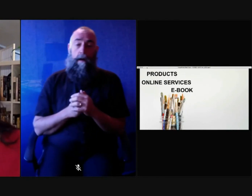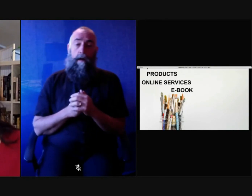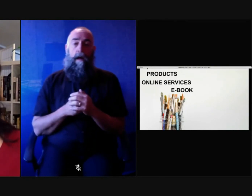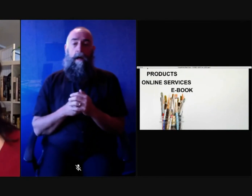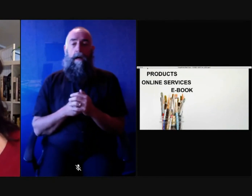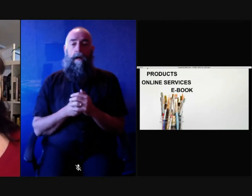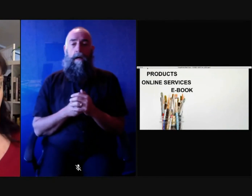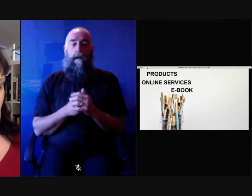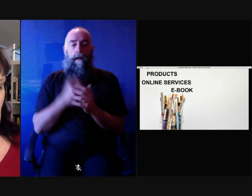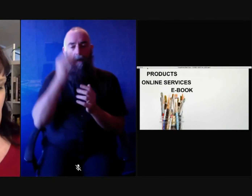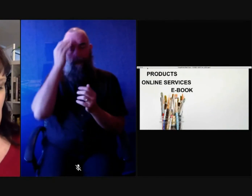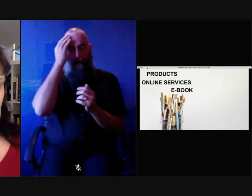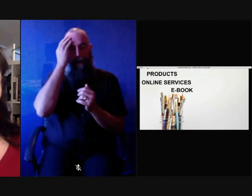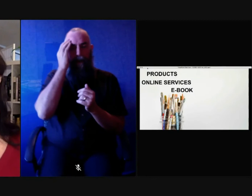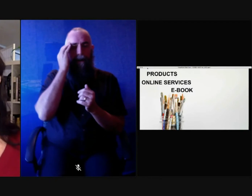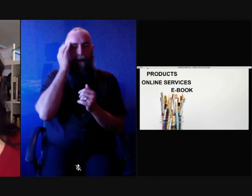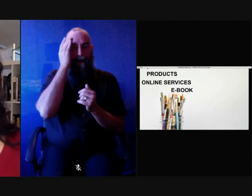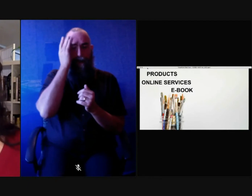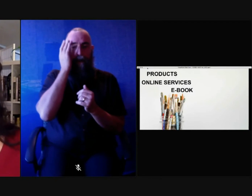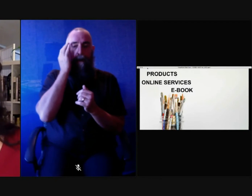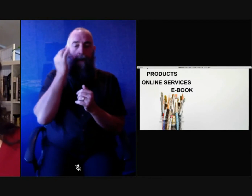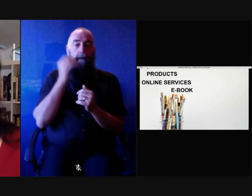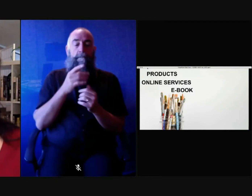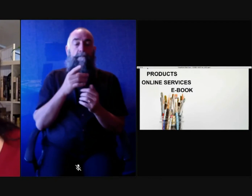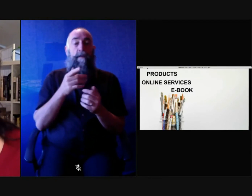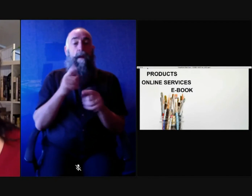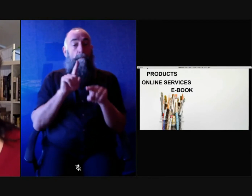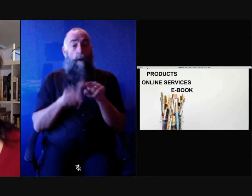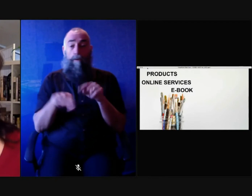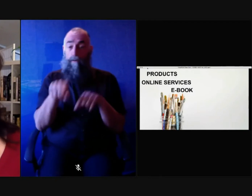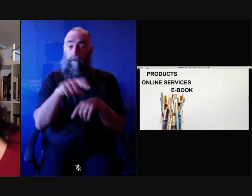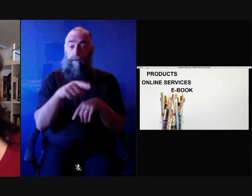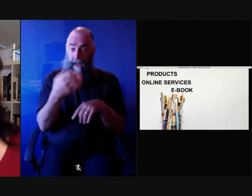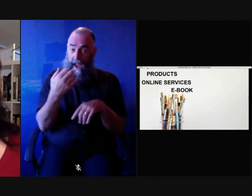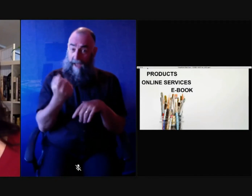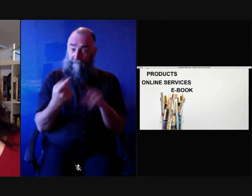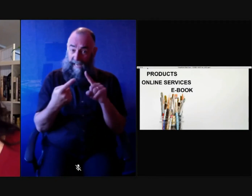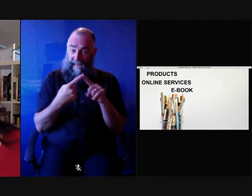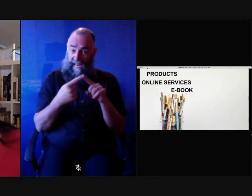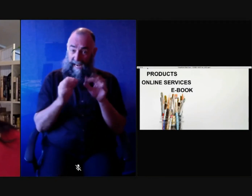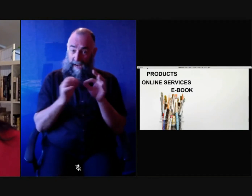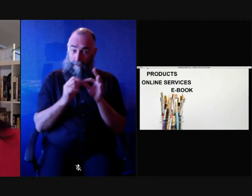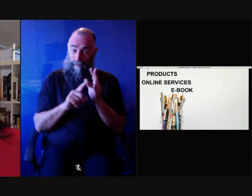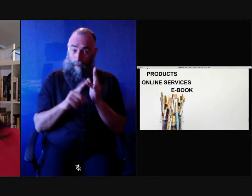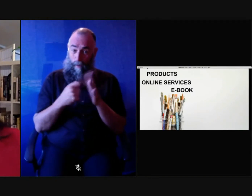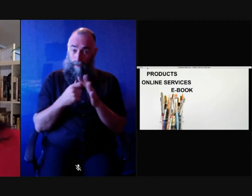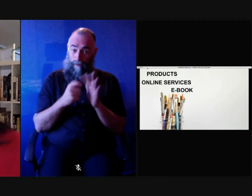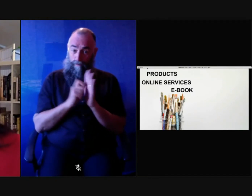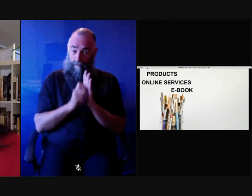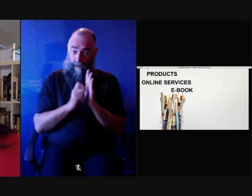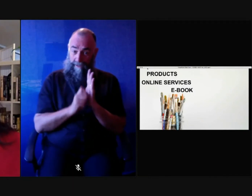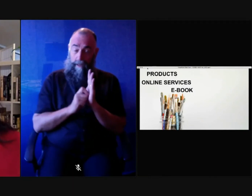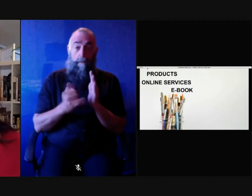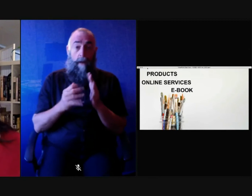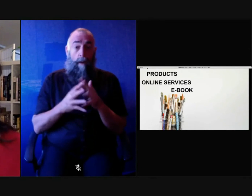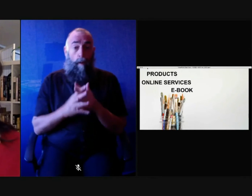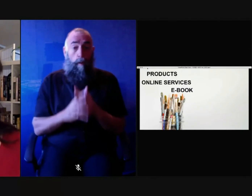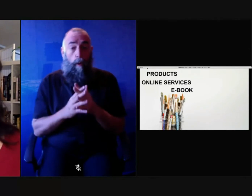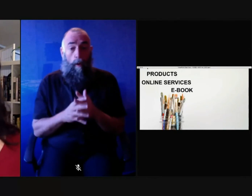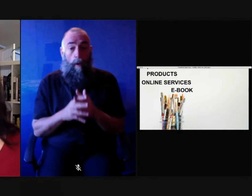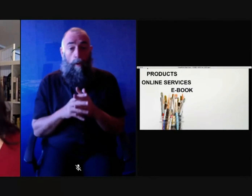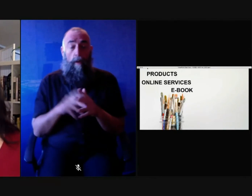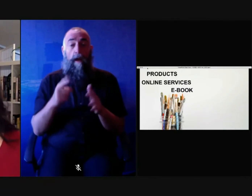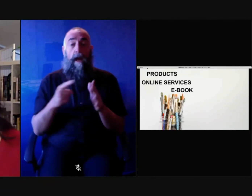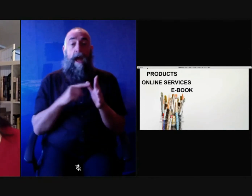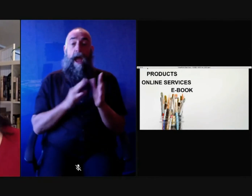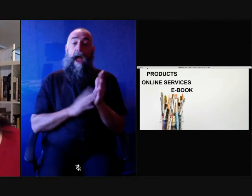far. Lots of you may have an ebook in you. Maybe it's time for you to investigate that. Now that Amazon and Kindle